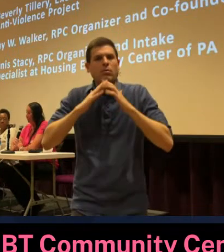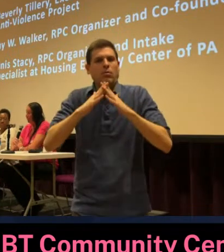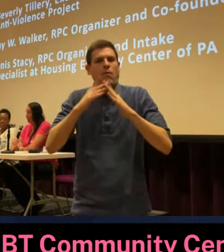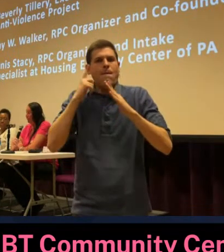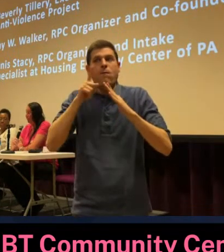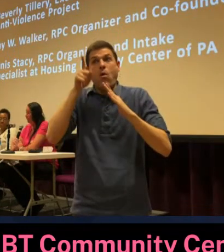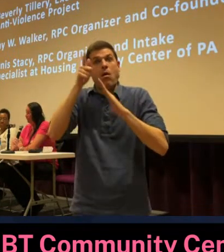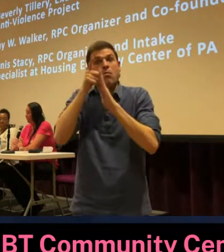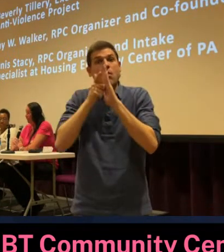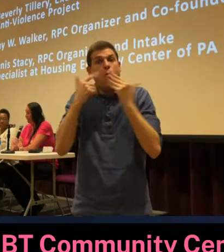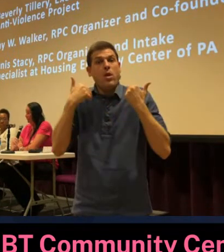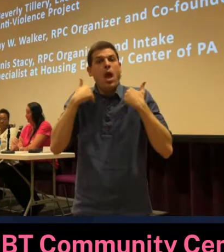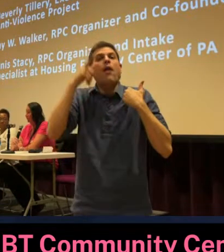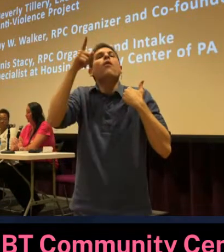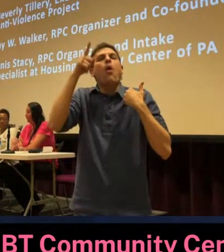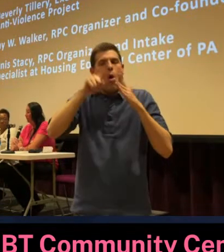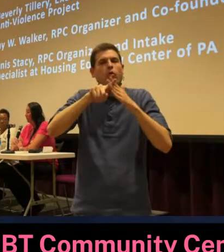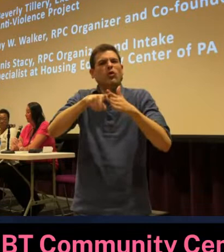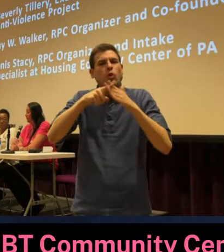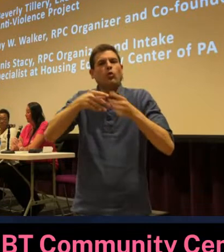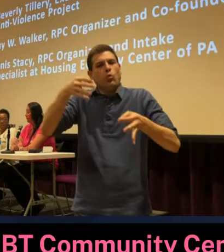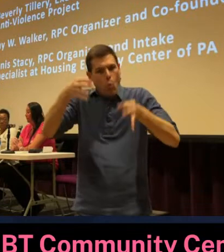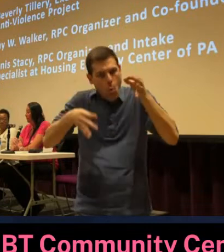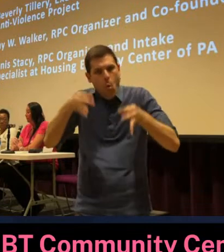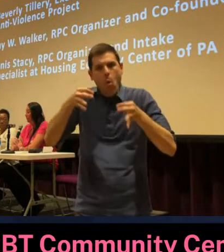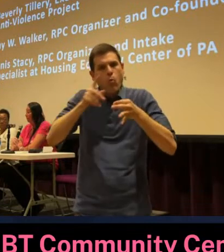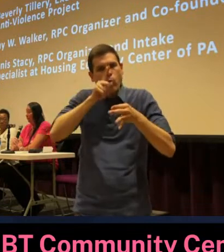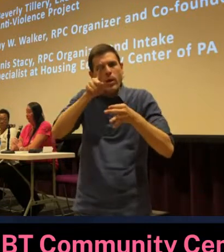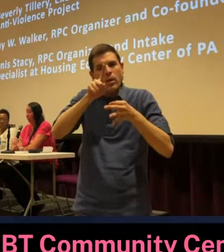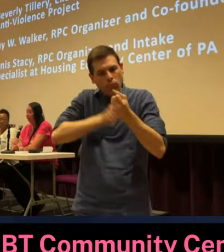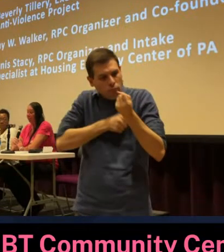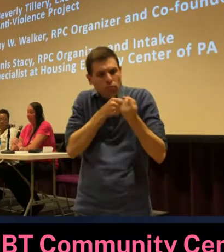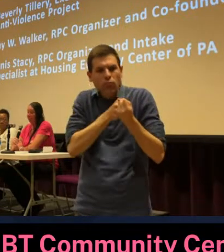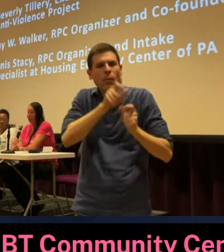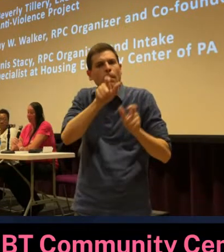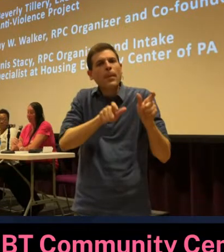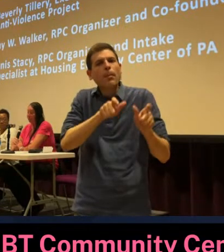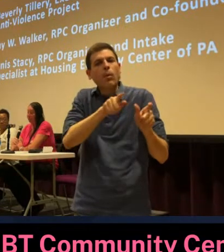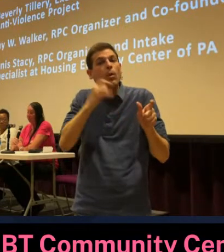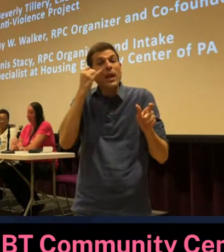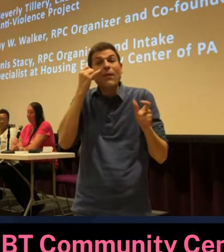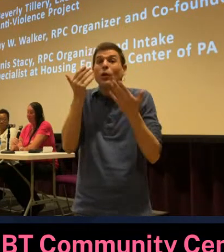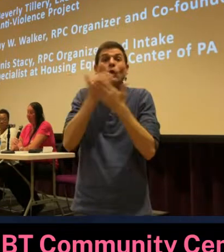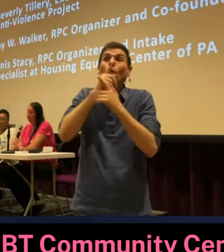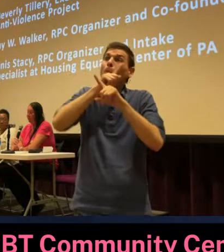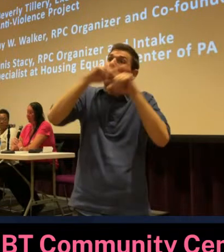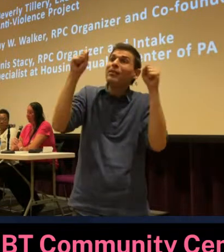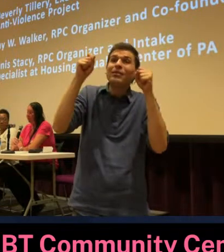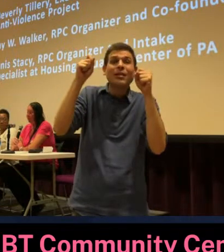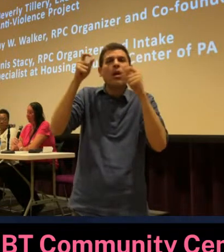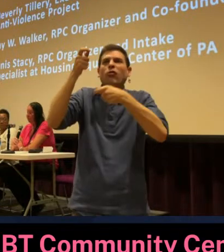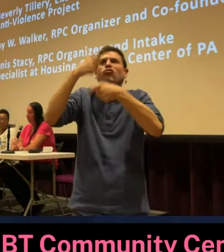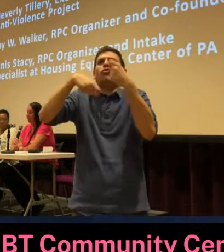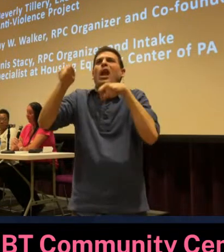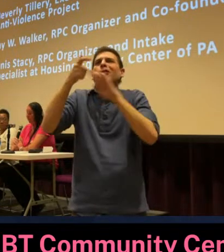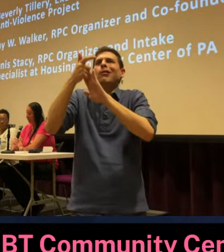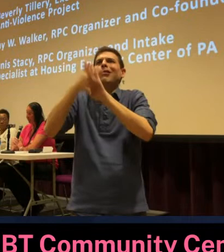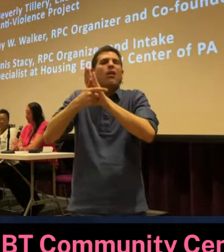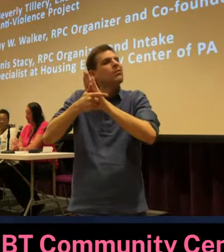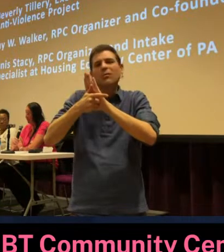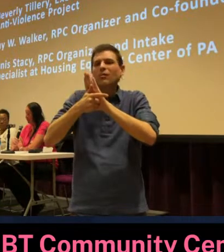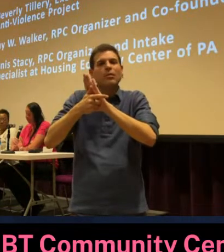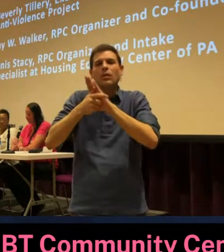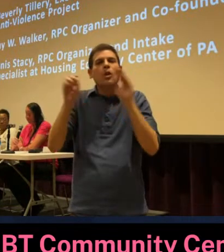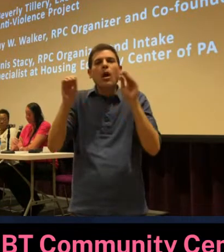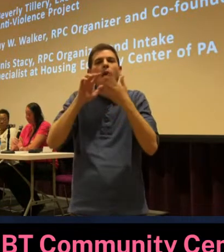strategies so that we can actually get the case histories to help support it, even if a new administration comes in and does the stripping out